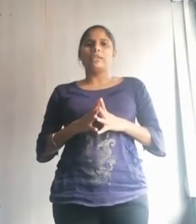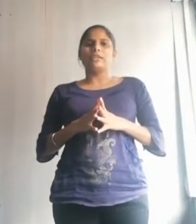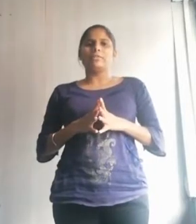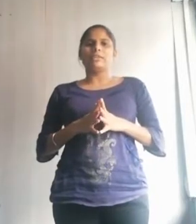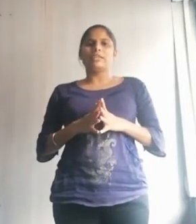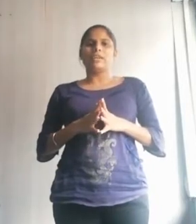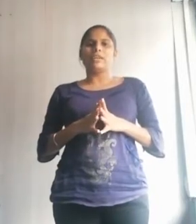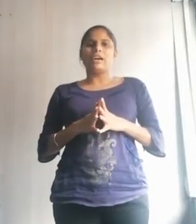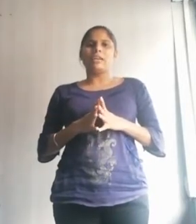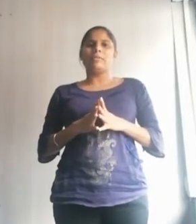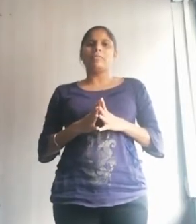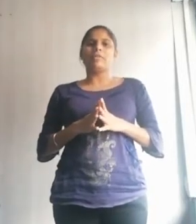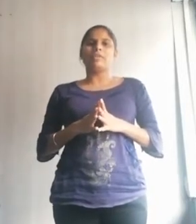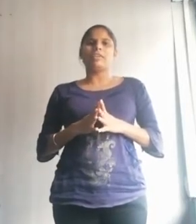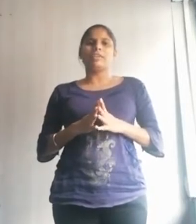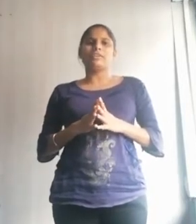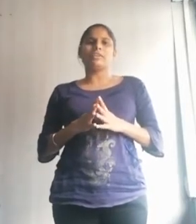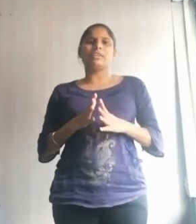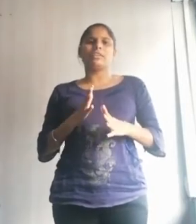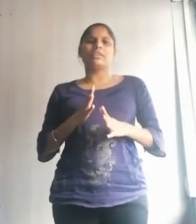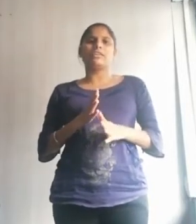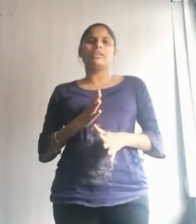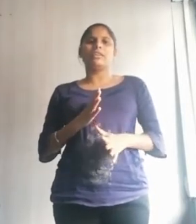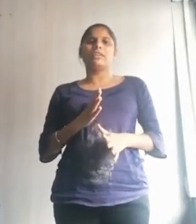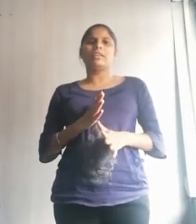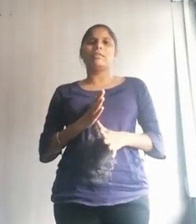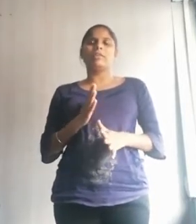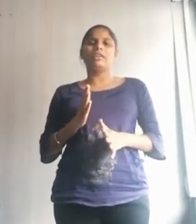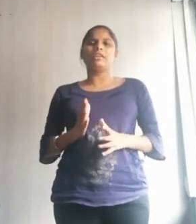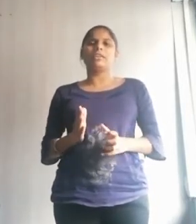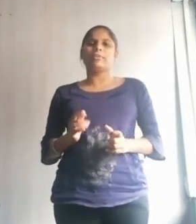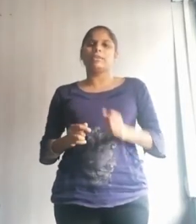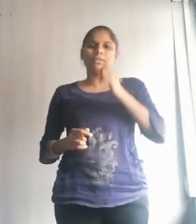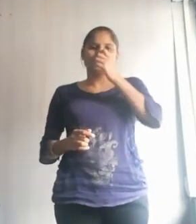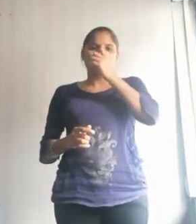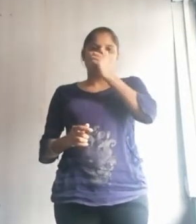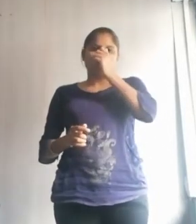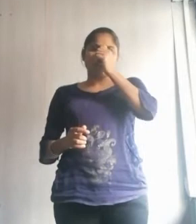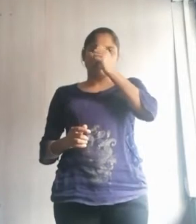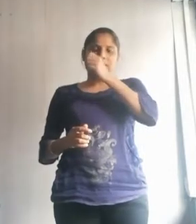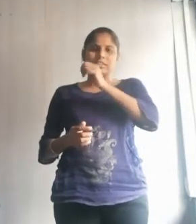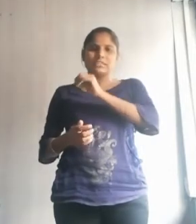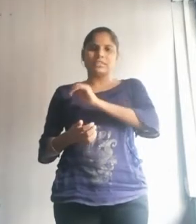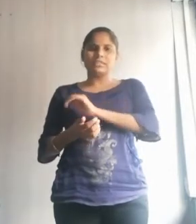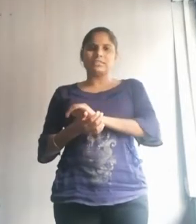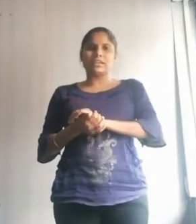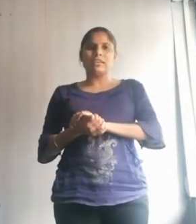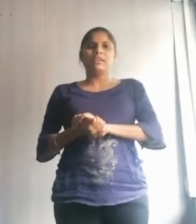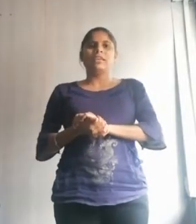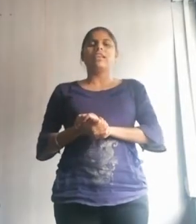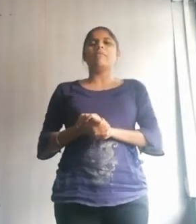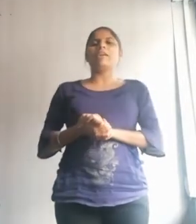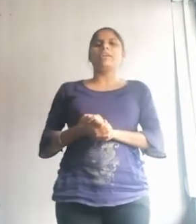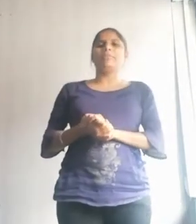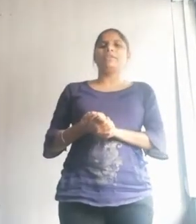each method are implementation in the iterable interface. Then next, it is a lambda